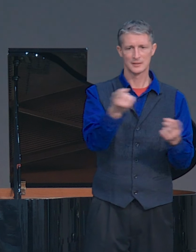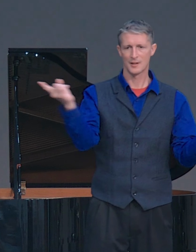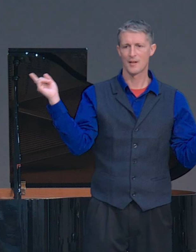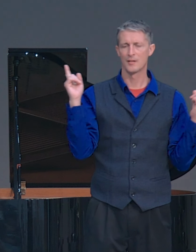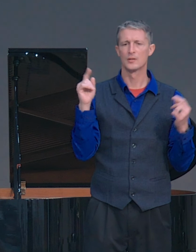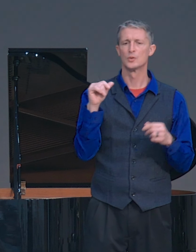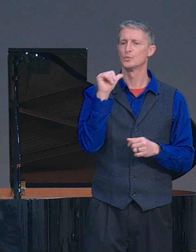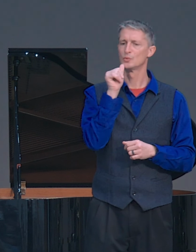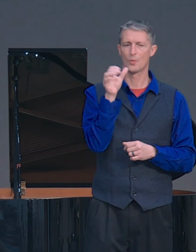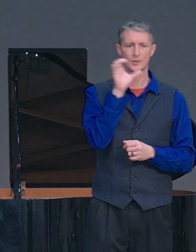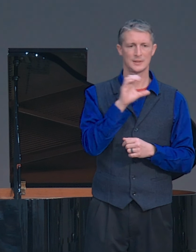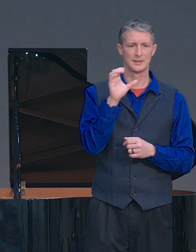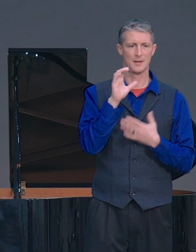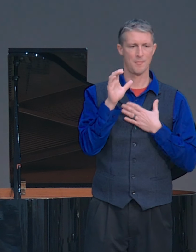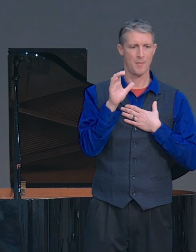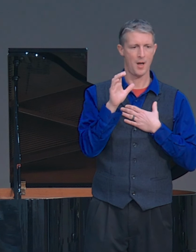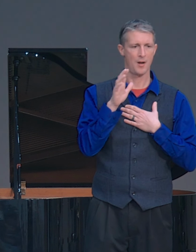to God.